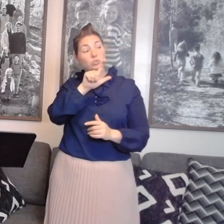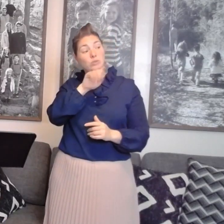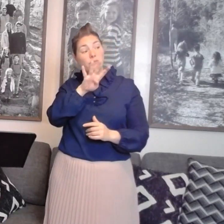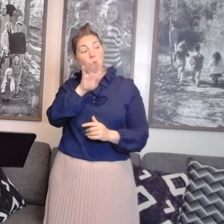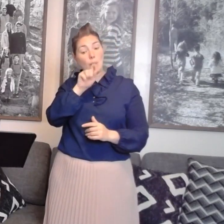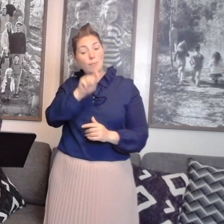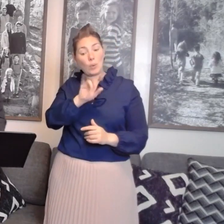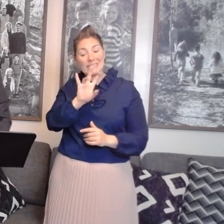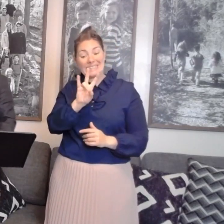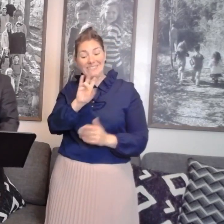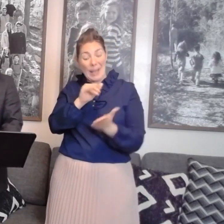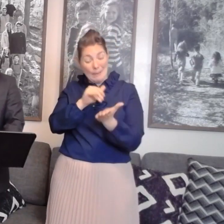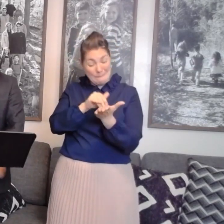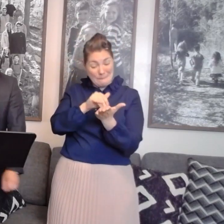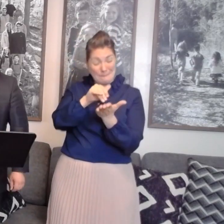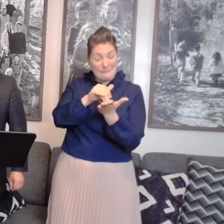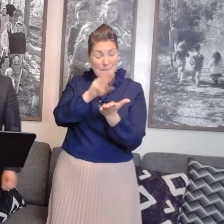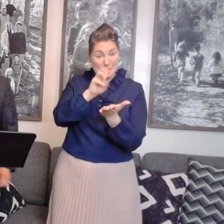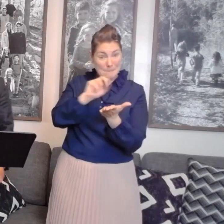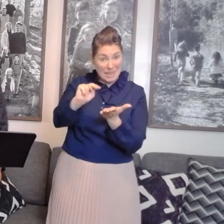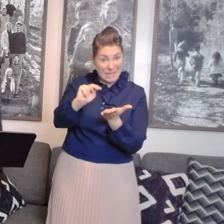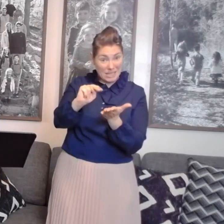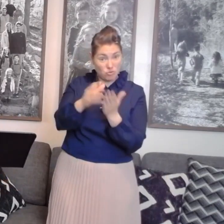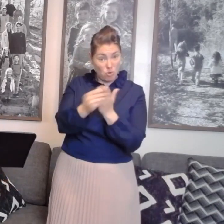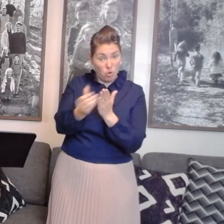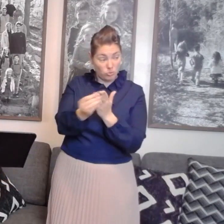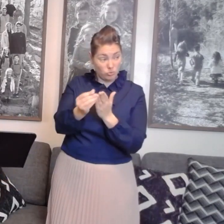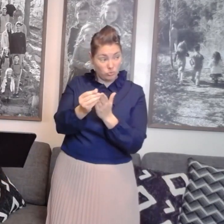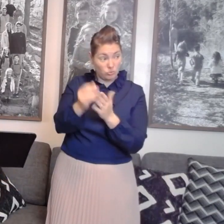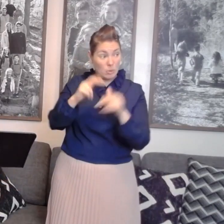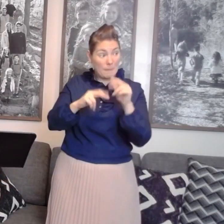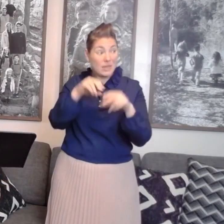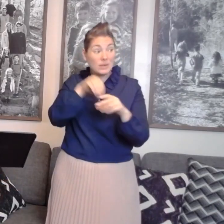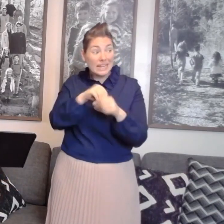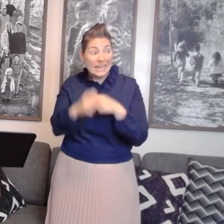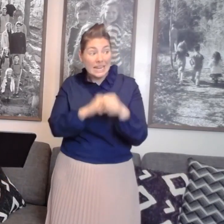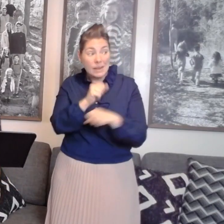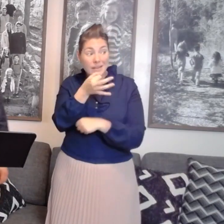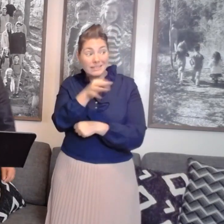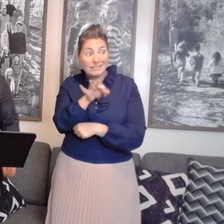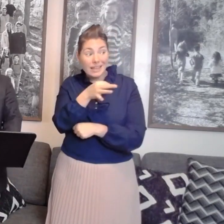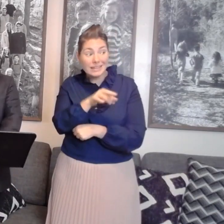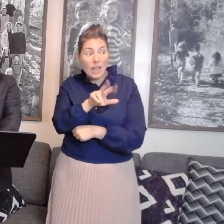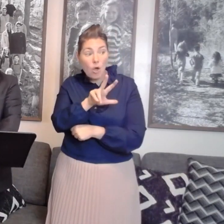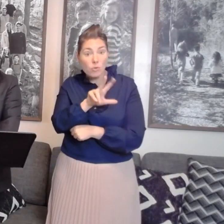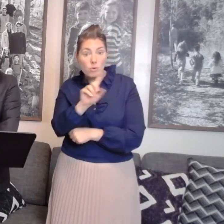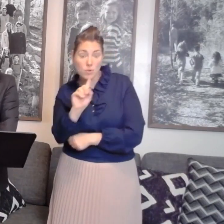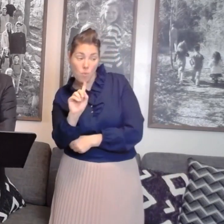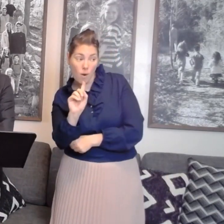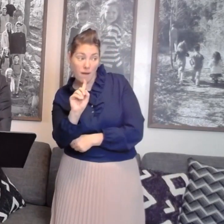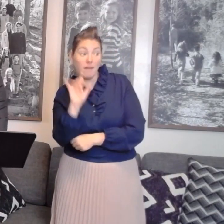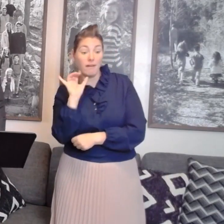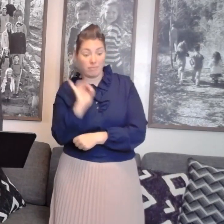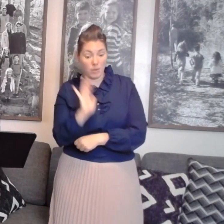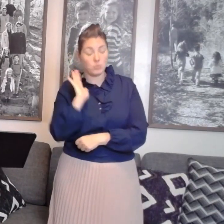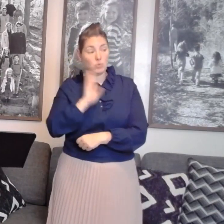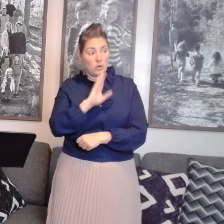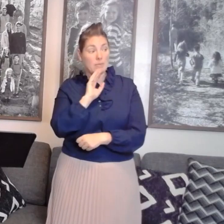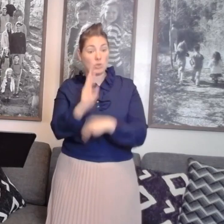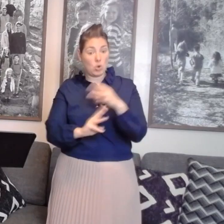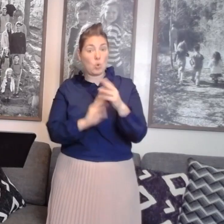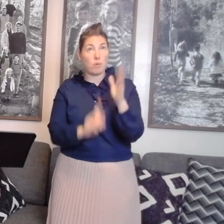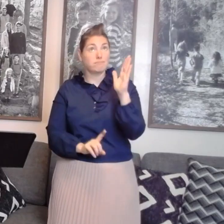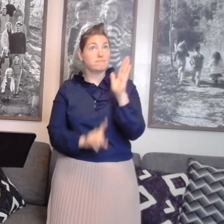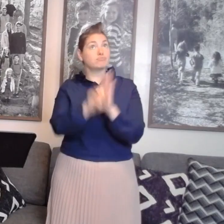$24.7 million to build in 1931. It stood as the world's tallest building for